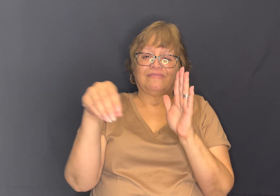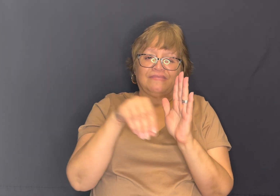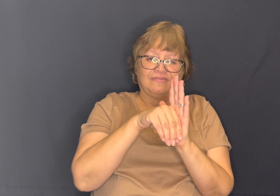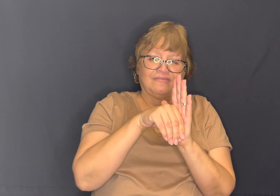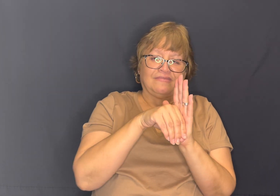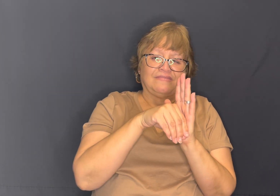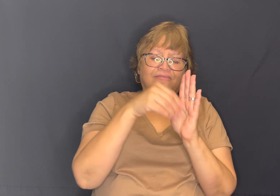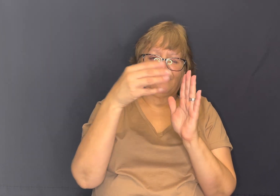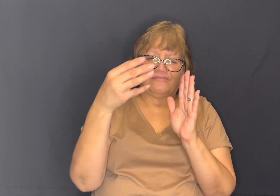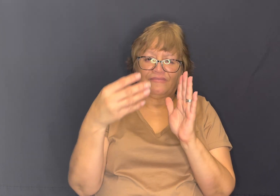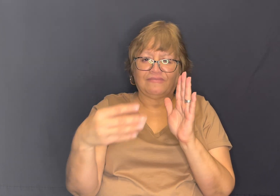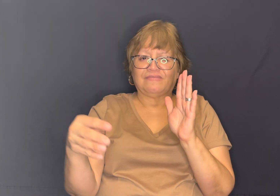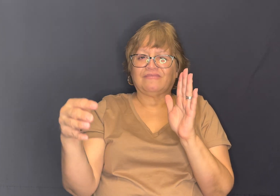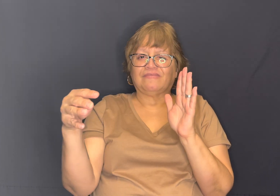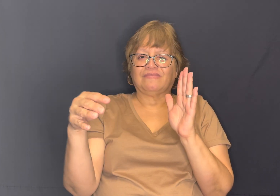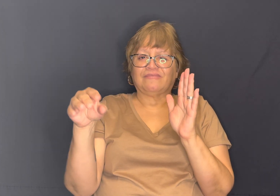three, 4,